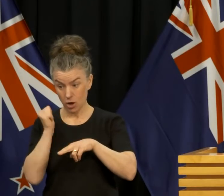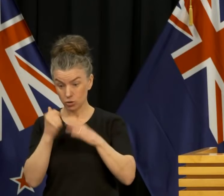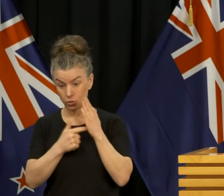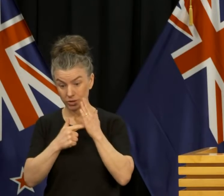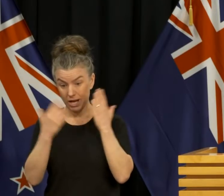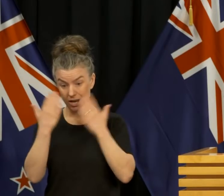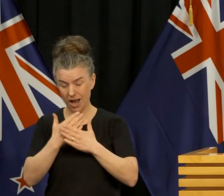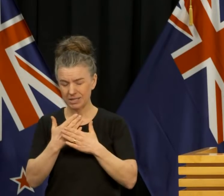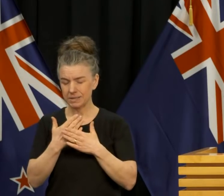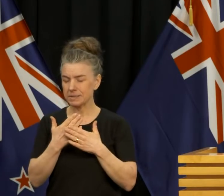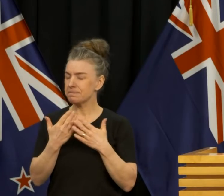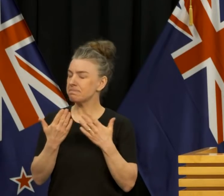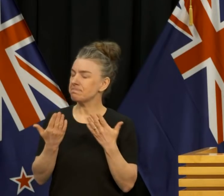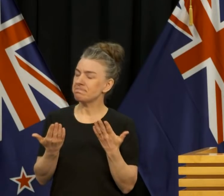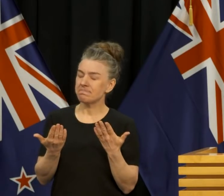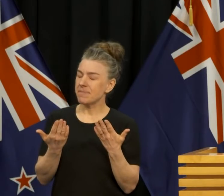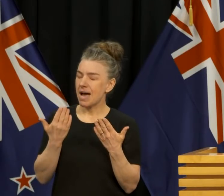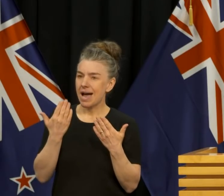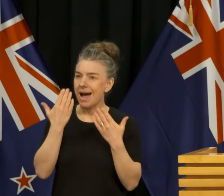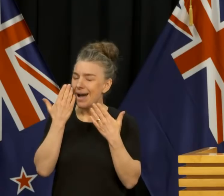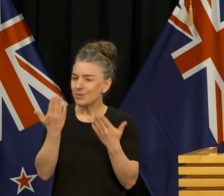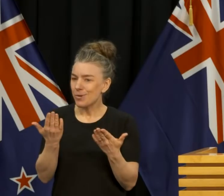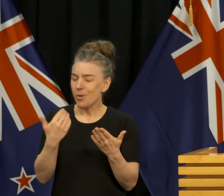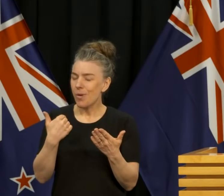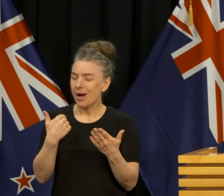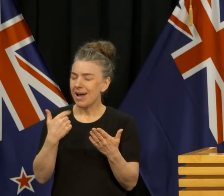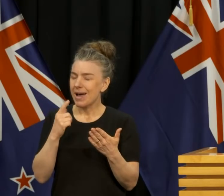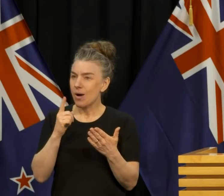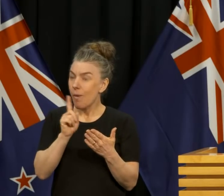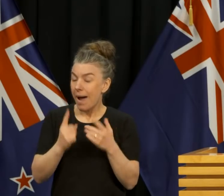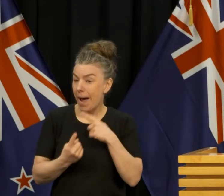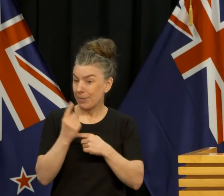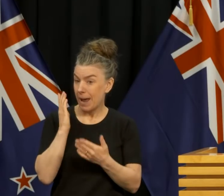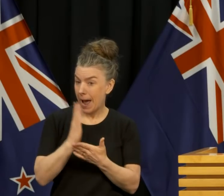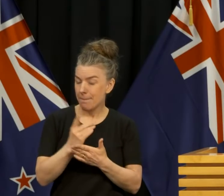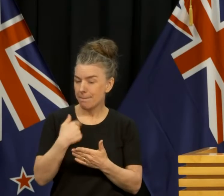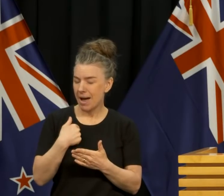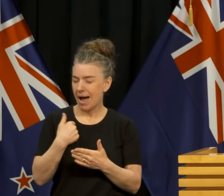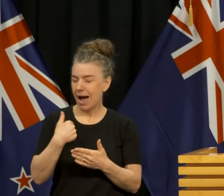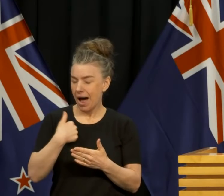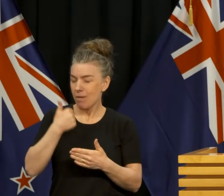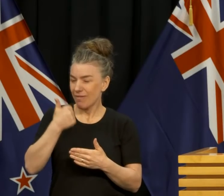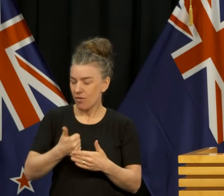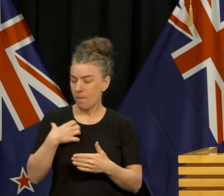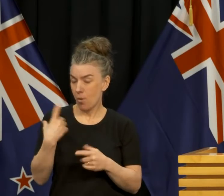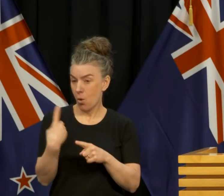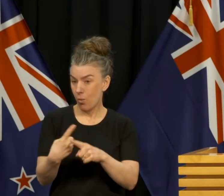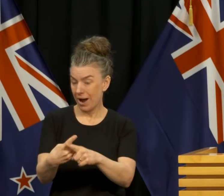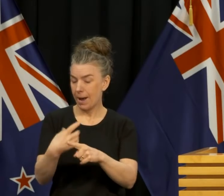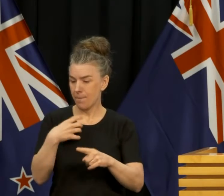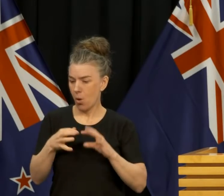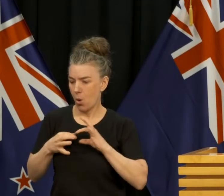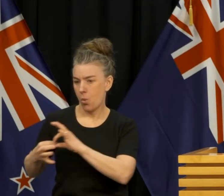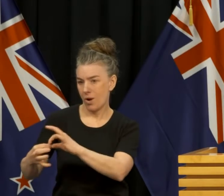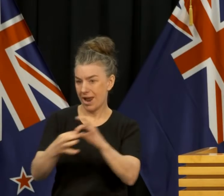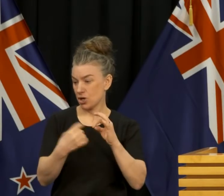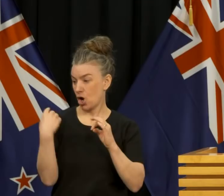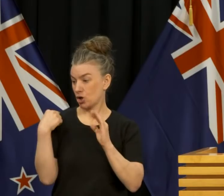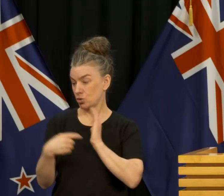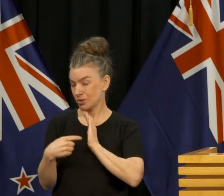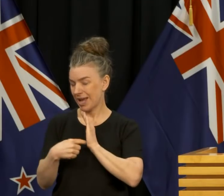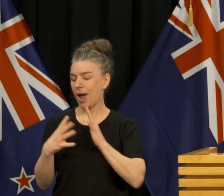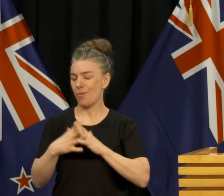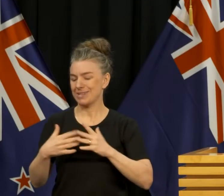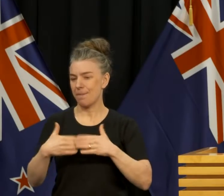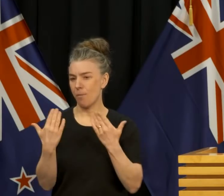it's difficult to speculate, but I certainly would like to have seen a more joined up and coordinated and faster response on Tuesday and on Wednesday